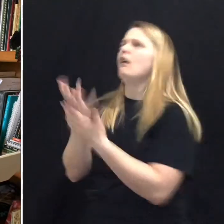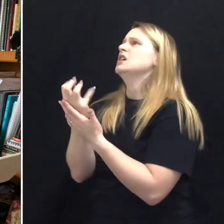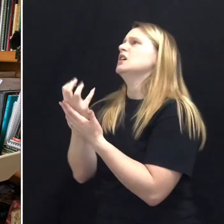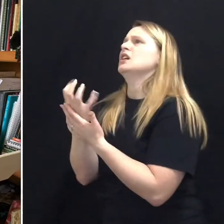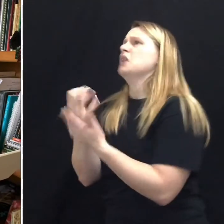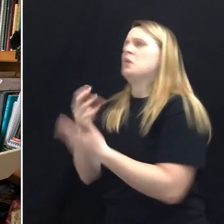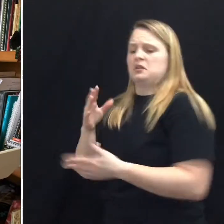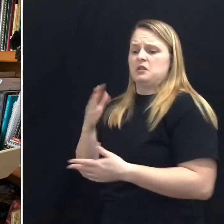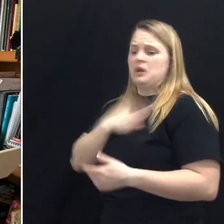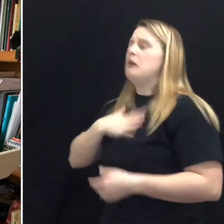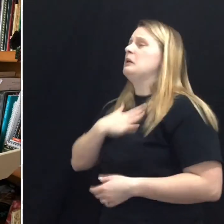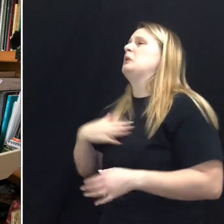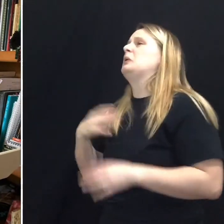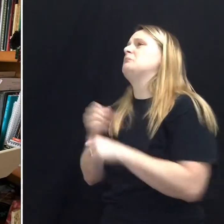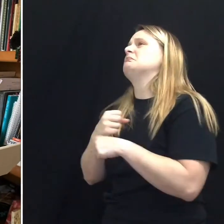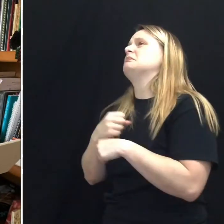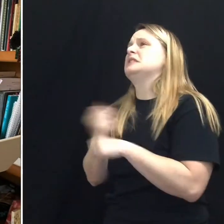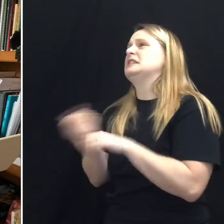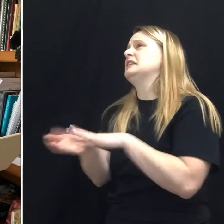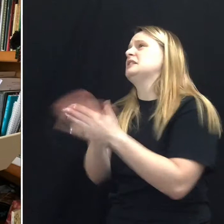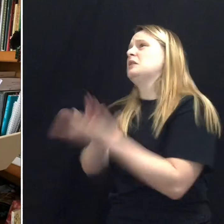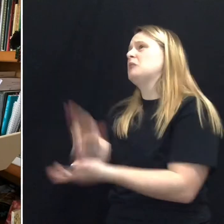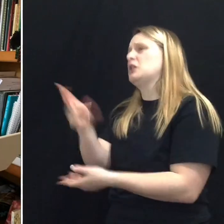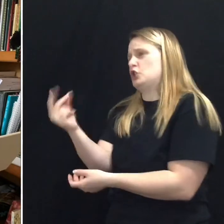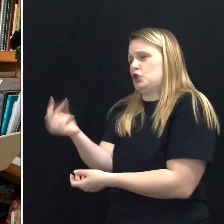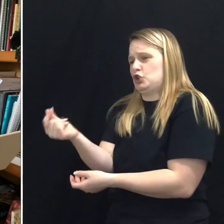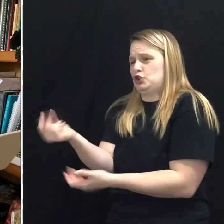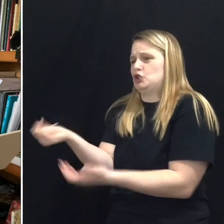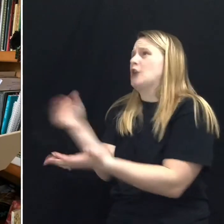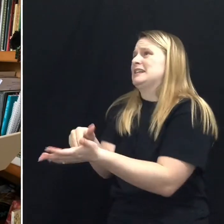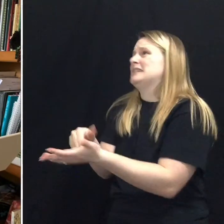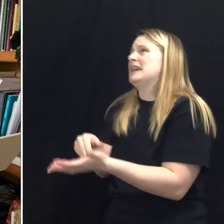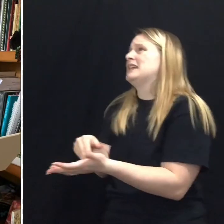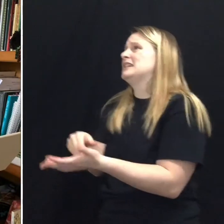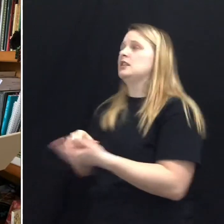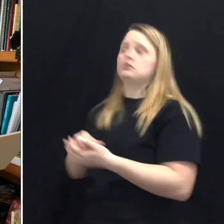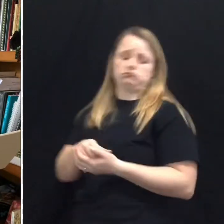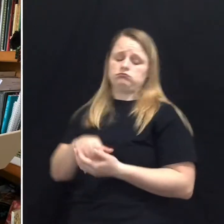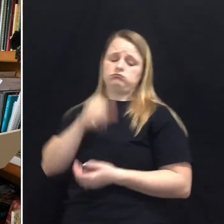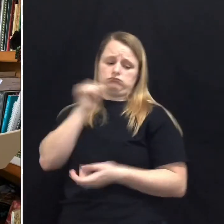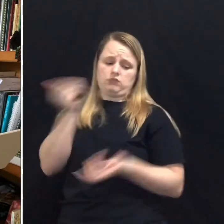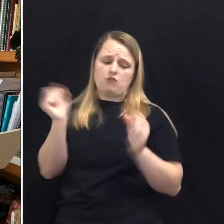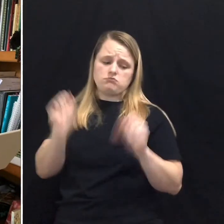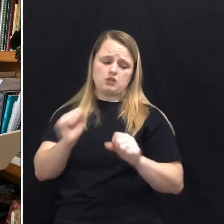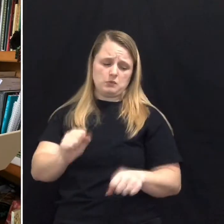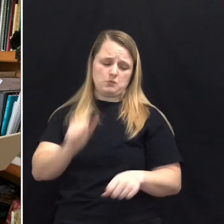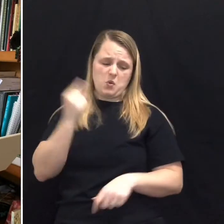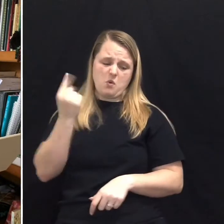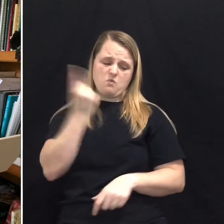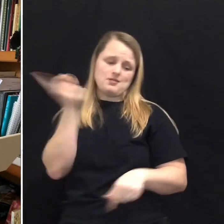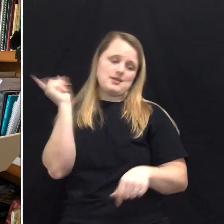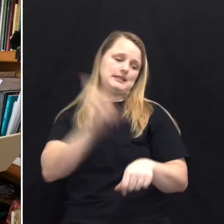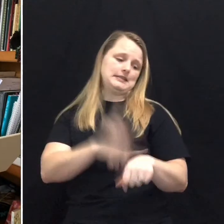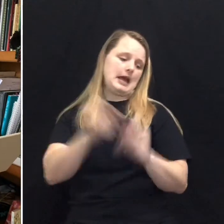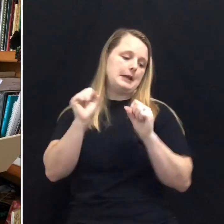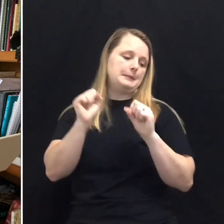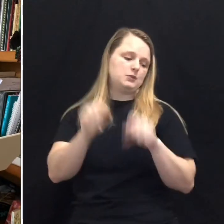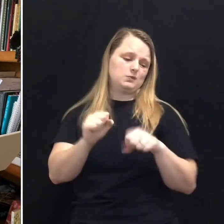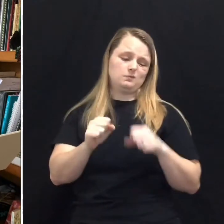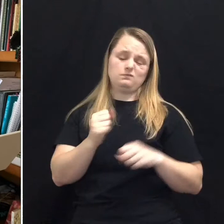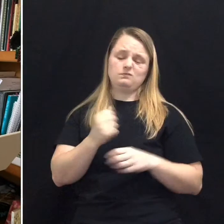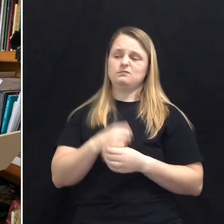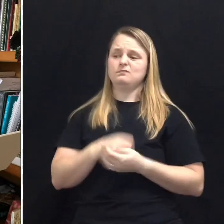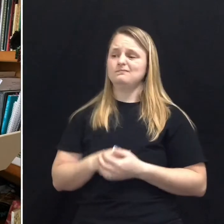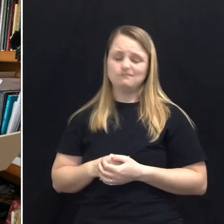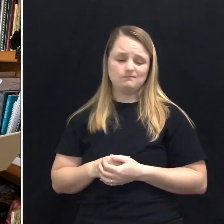please turn Fritz back. "Impossible," he answered. "Only time can do that.